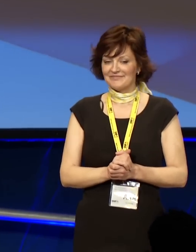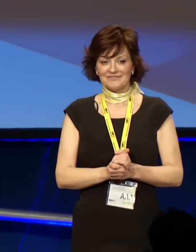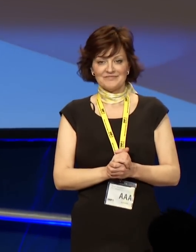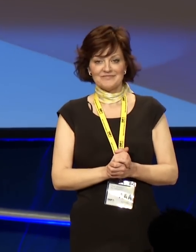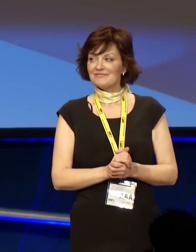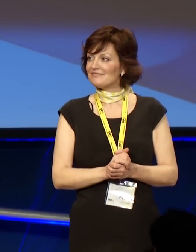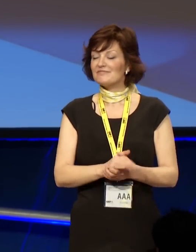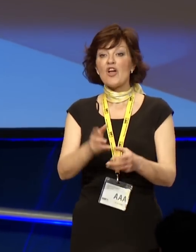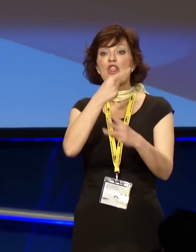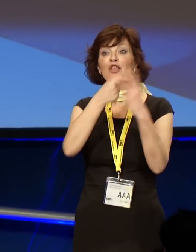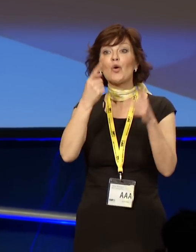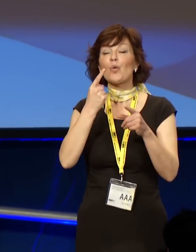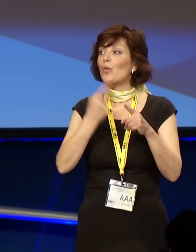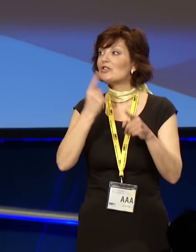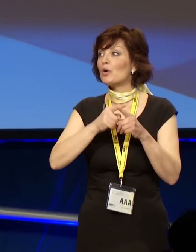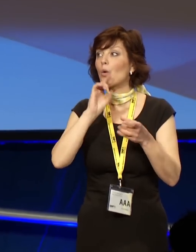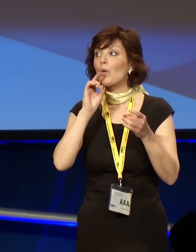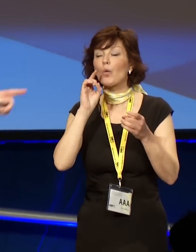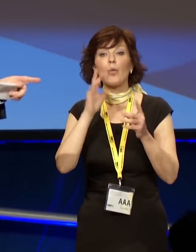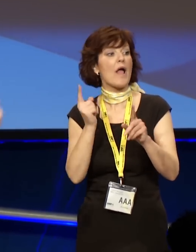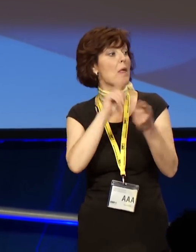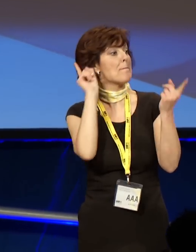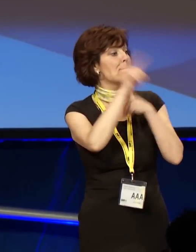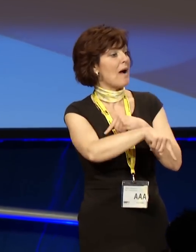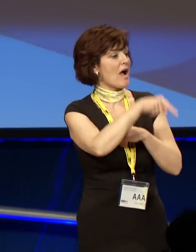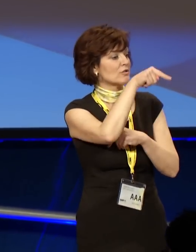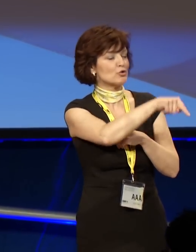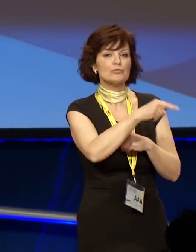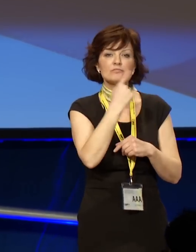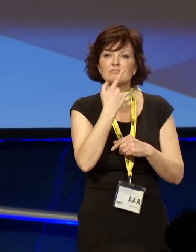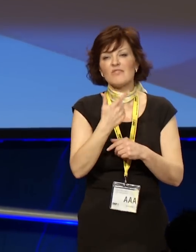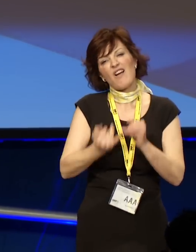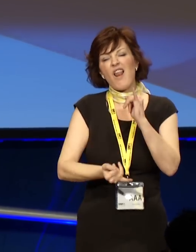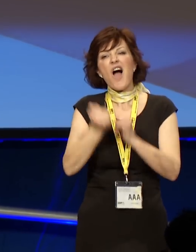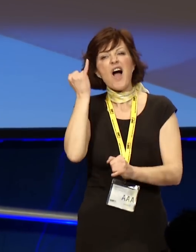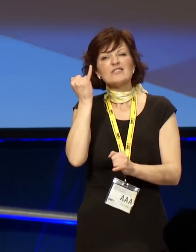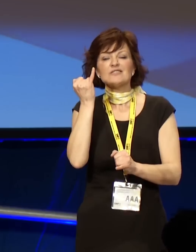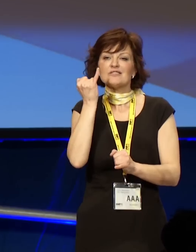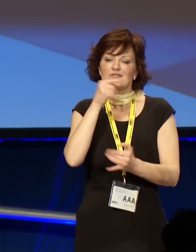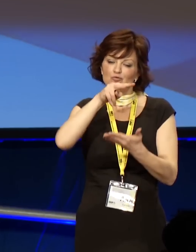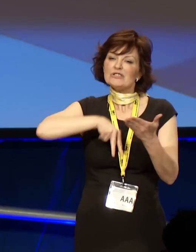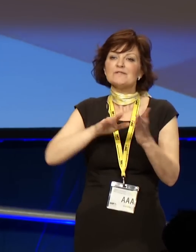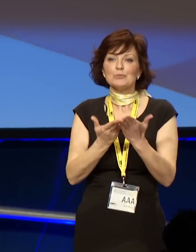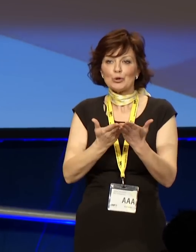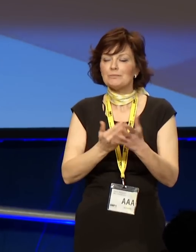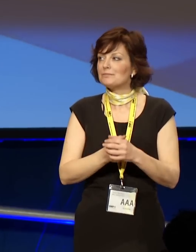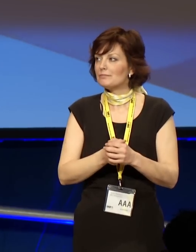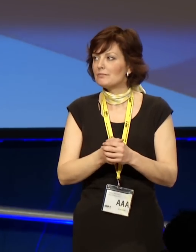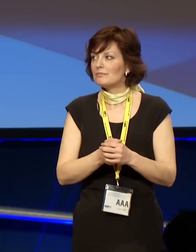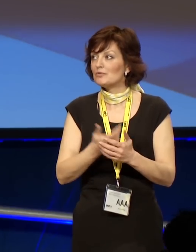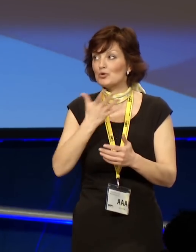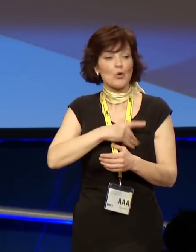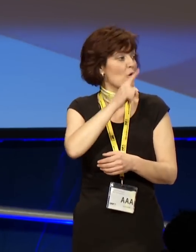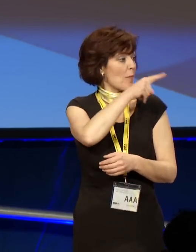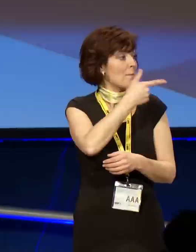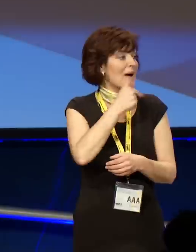Yeah. I'll do the three questions very quickly, and then I'm going to go back to the rostrum to do a final reading, if I may, just so that the guys